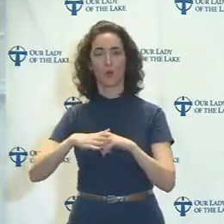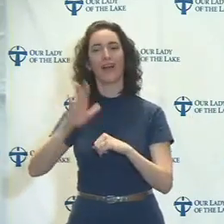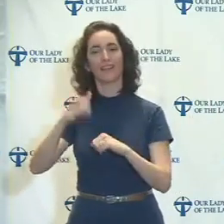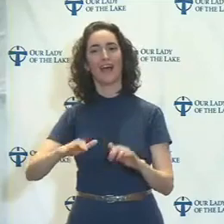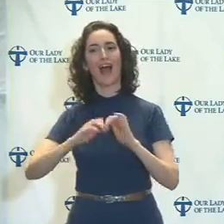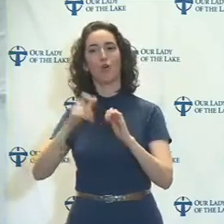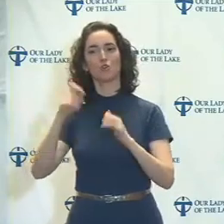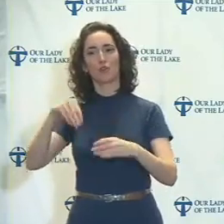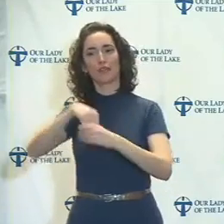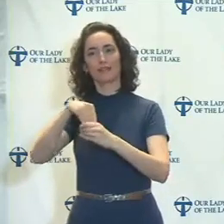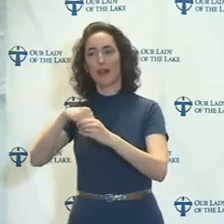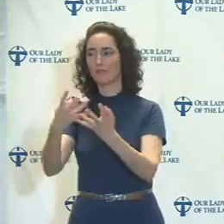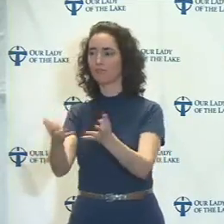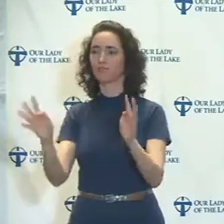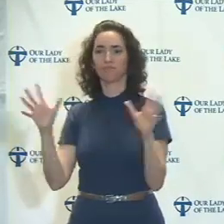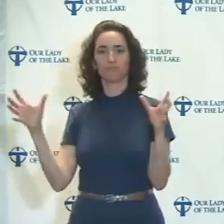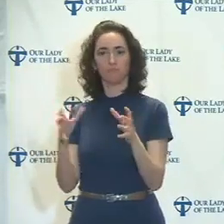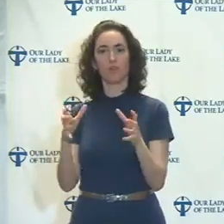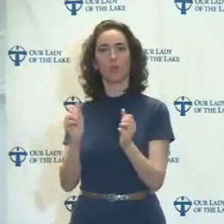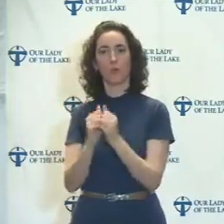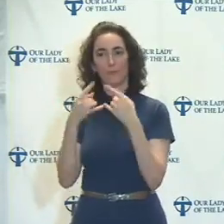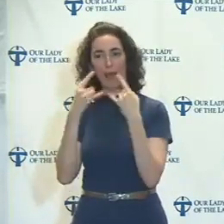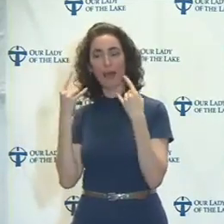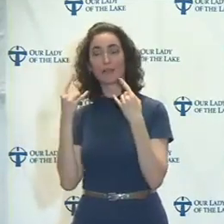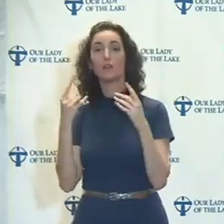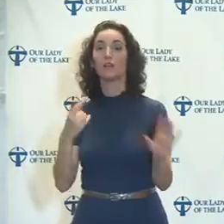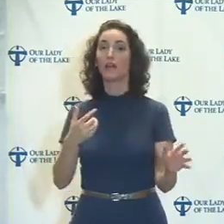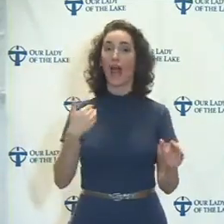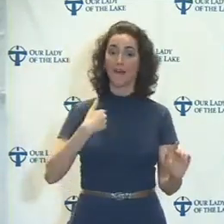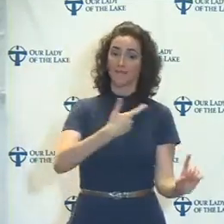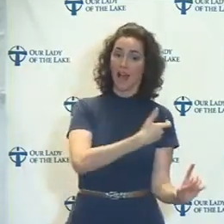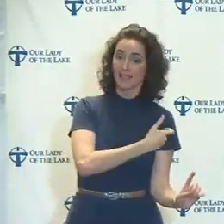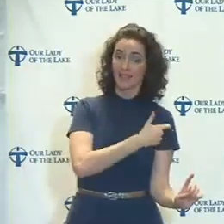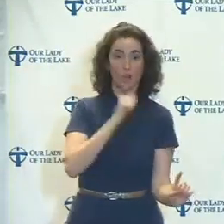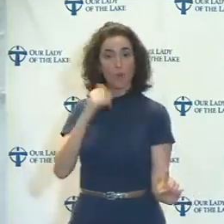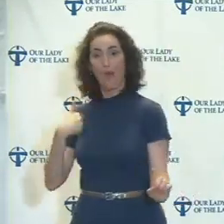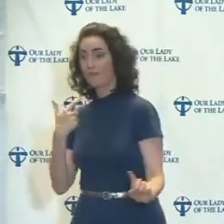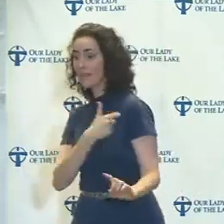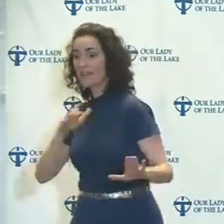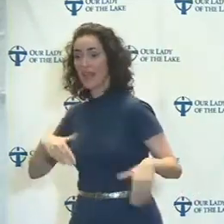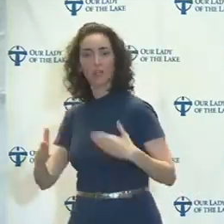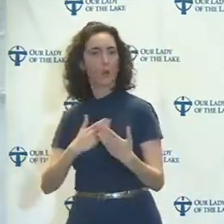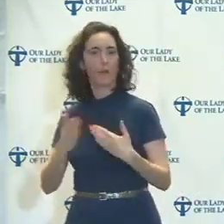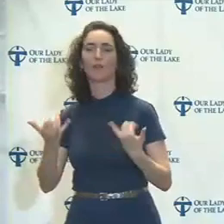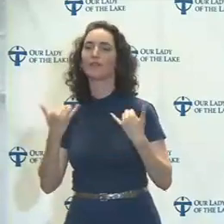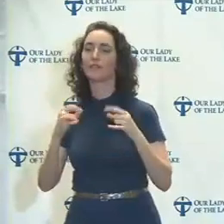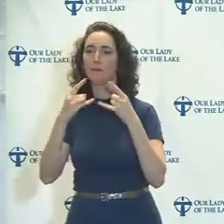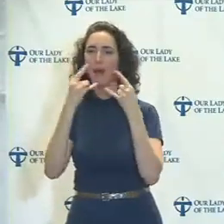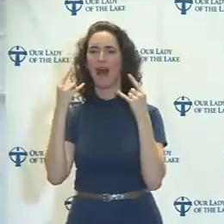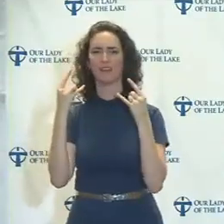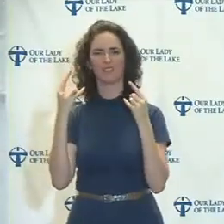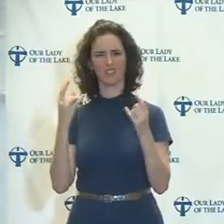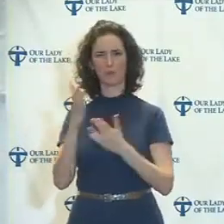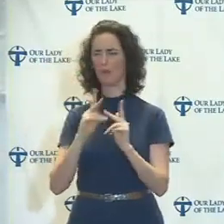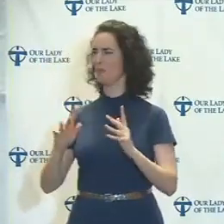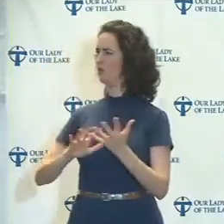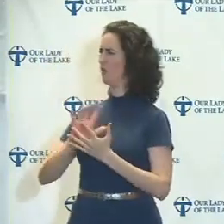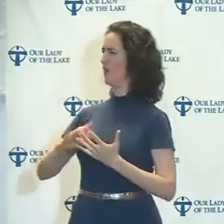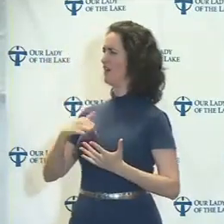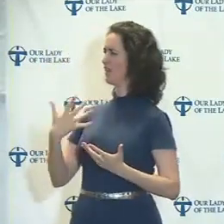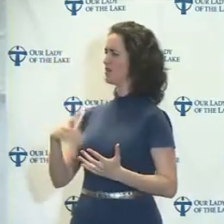as important after you are vaccinated as it was before. And I know this can confuse people, but the